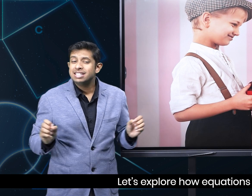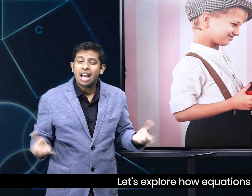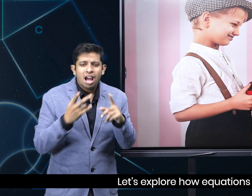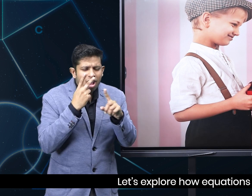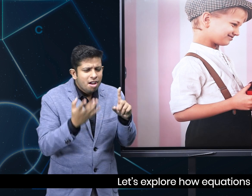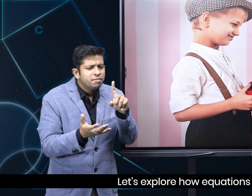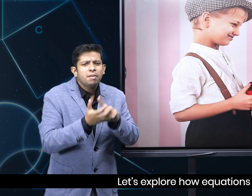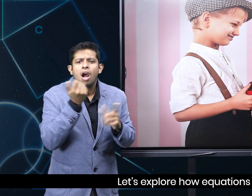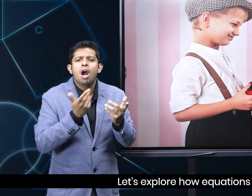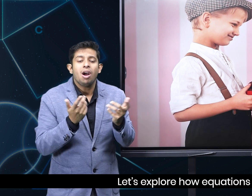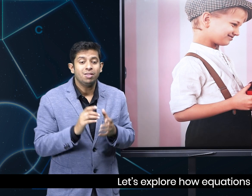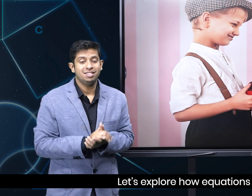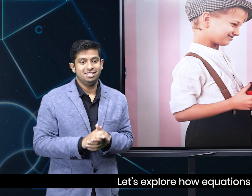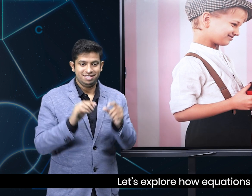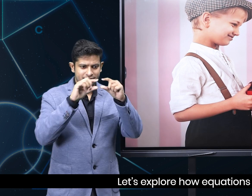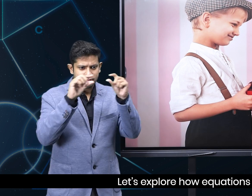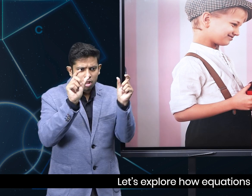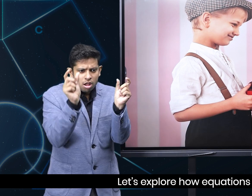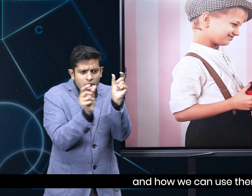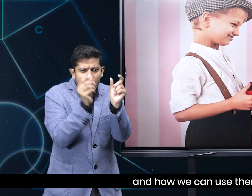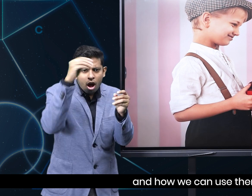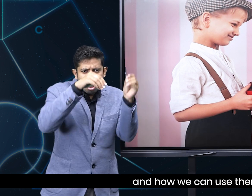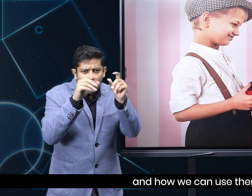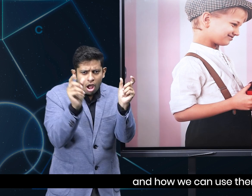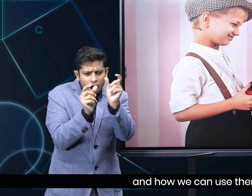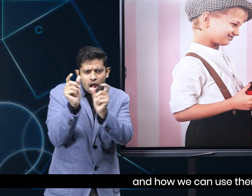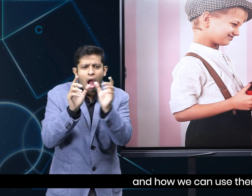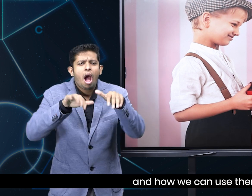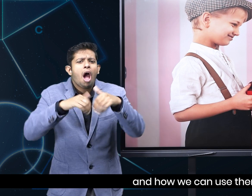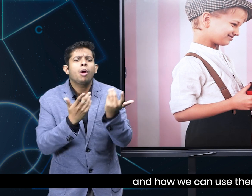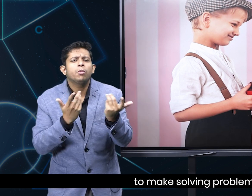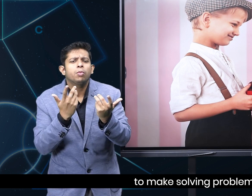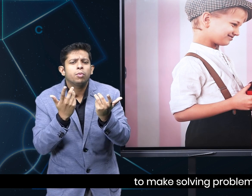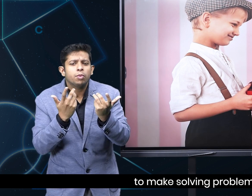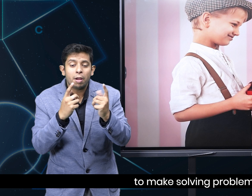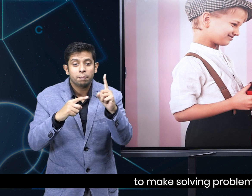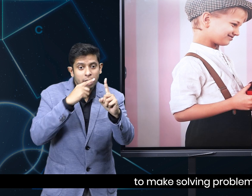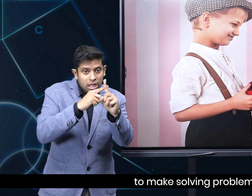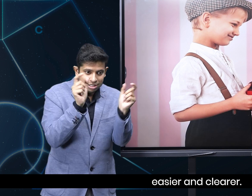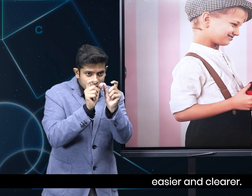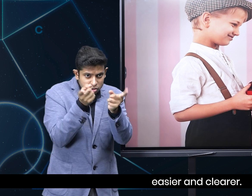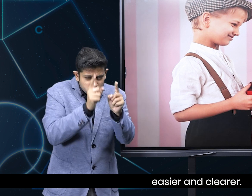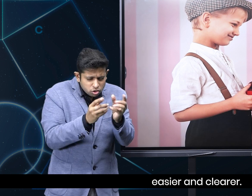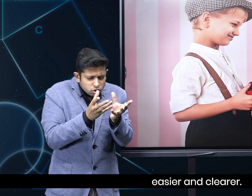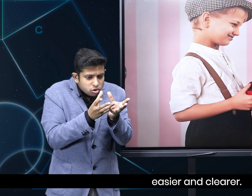Let's explore how equations work and how we can use them to make solving problems easier and